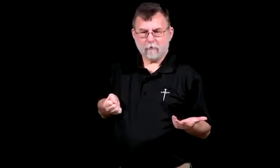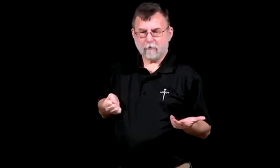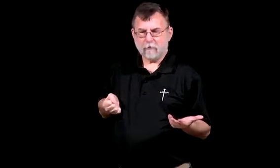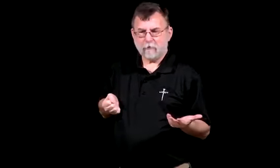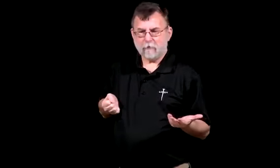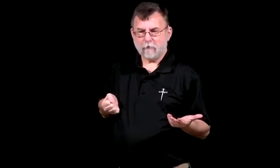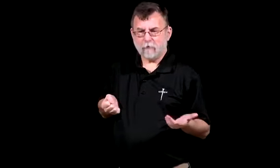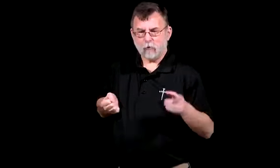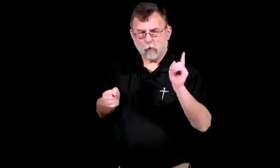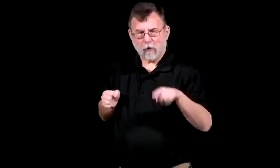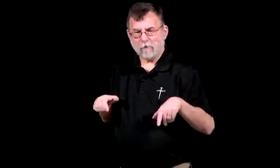them.